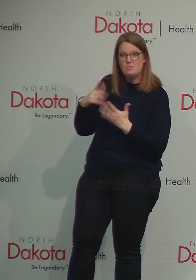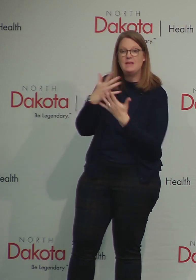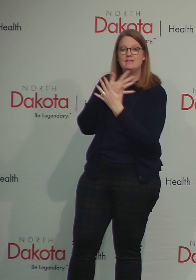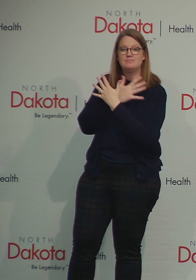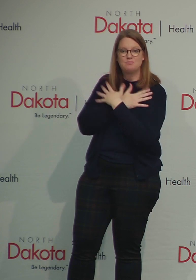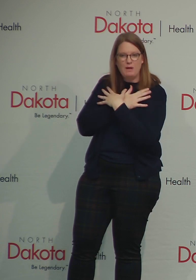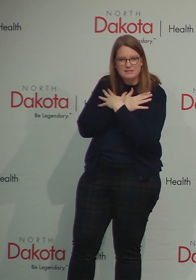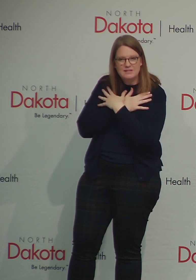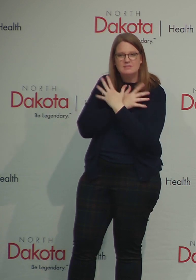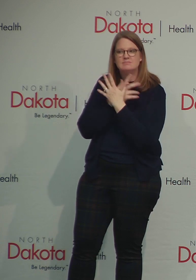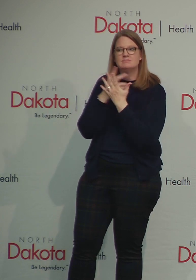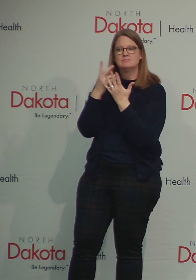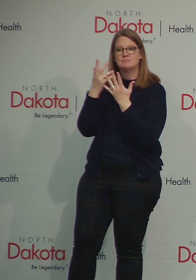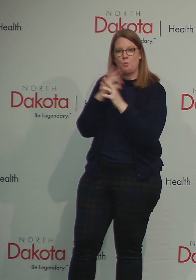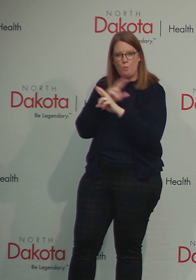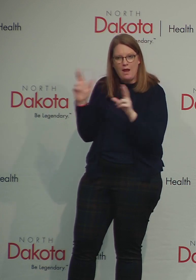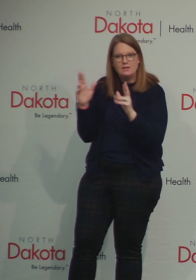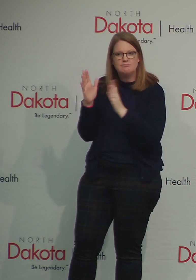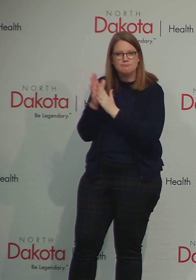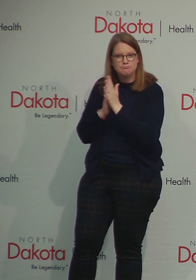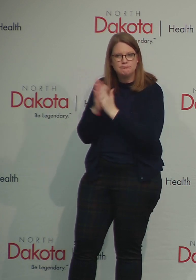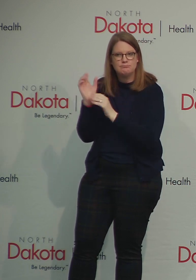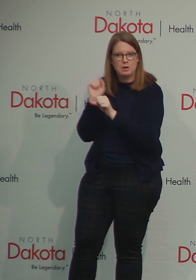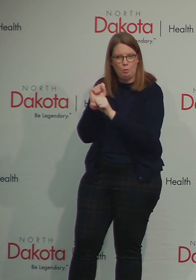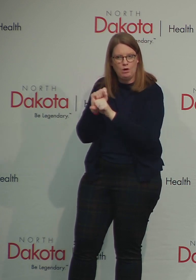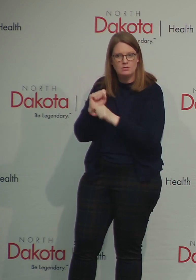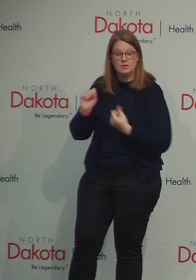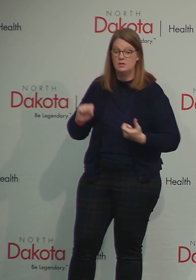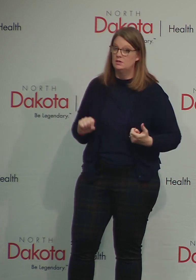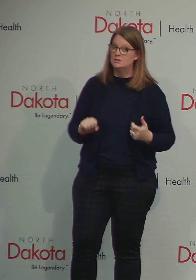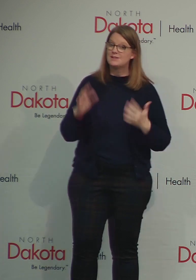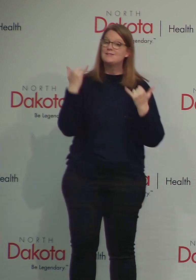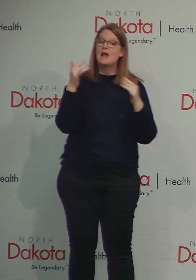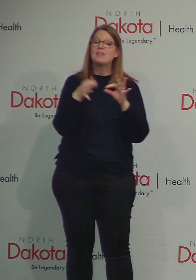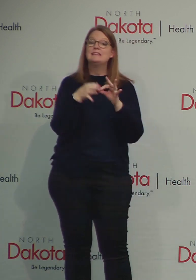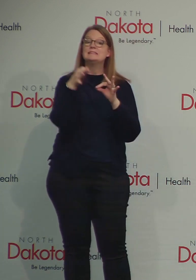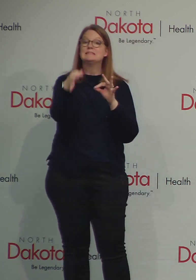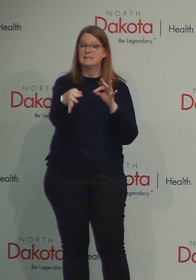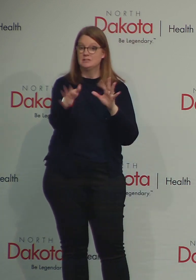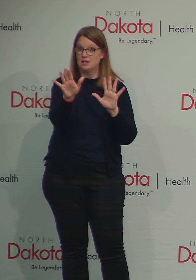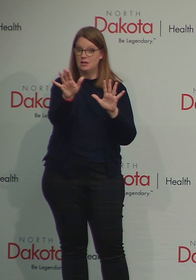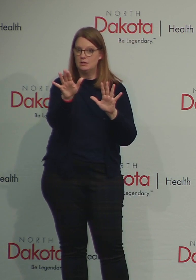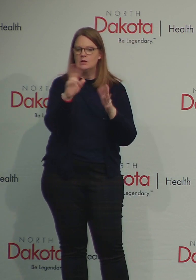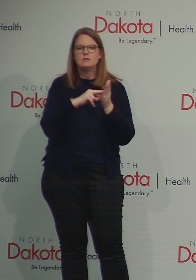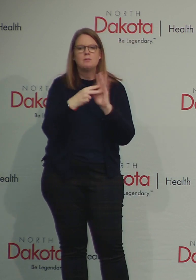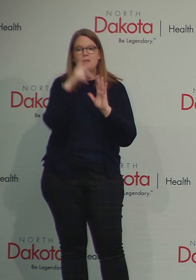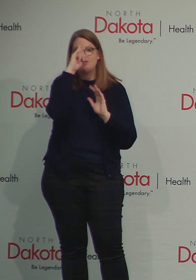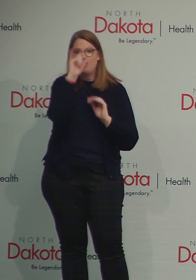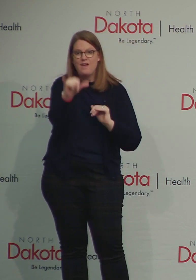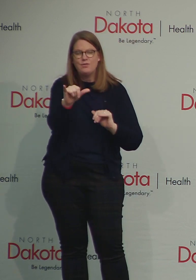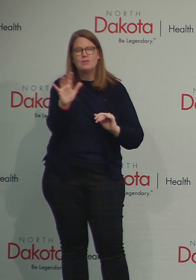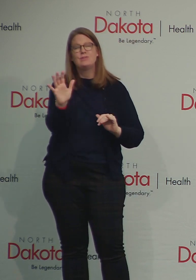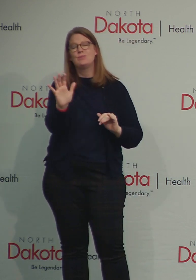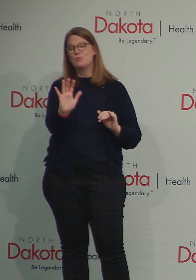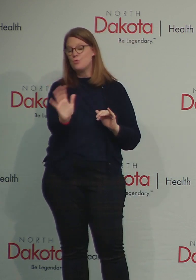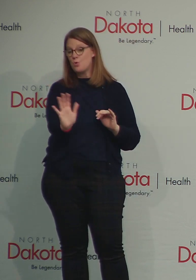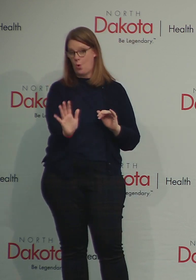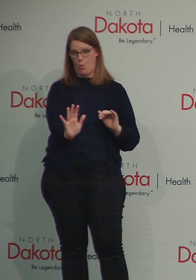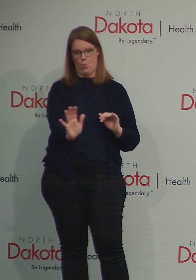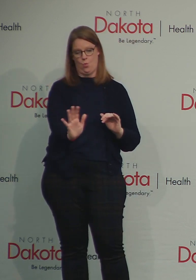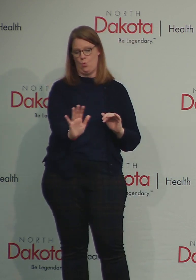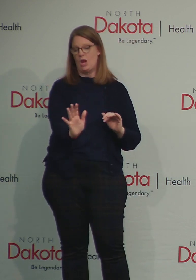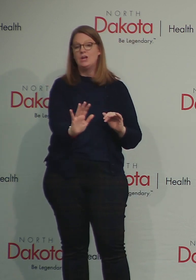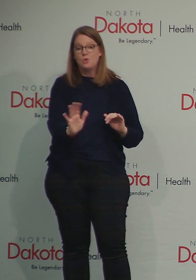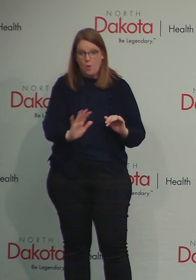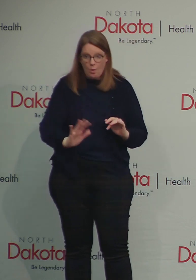for everyone. And again, we're asking with these extensions, these are not forever. Certainly the